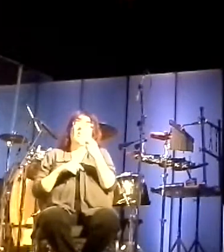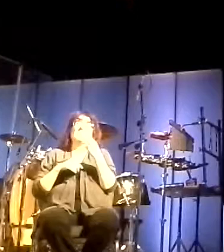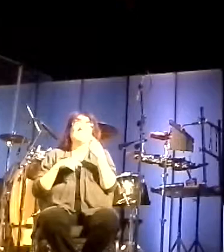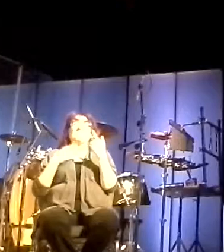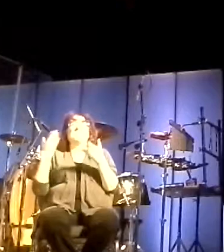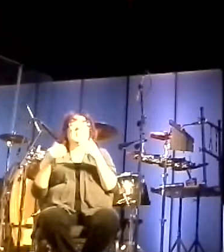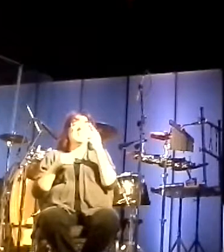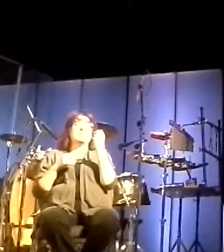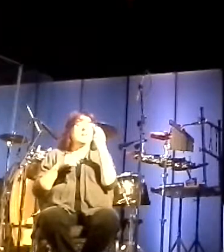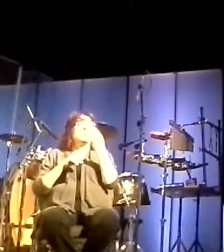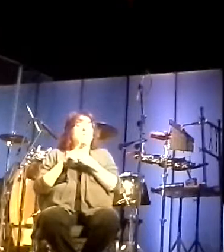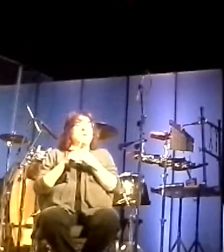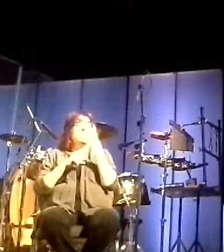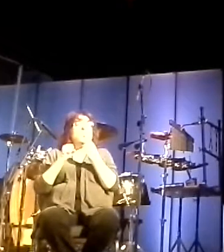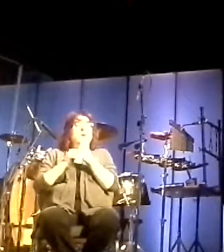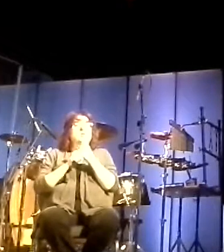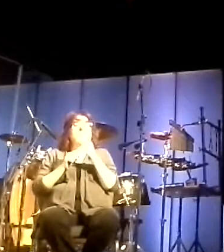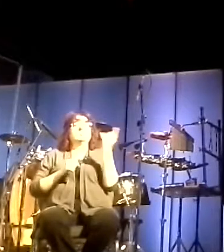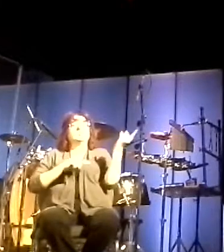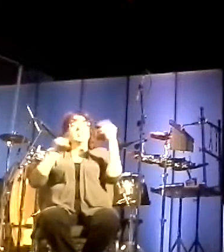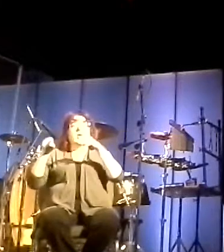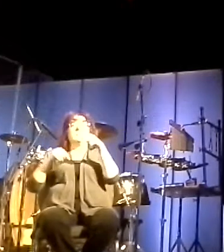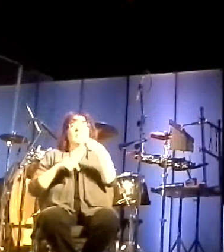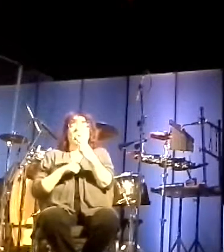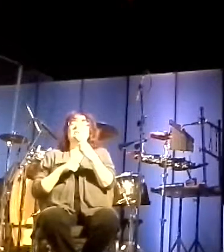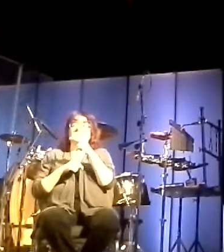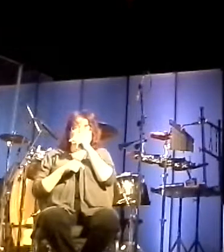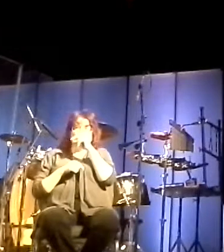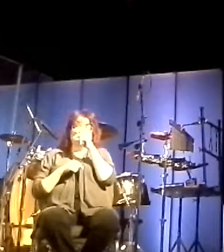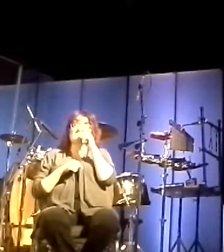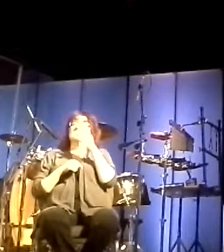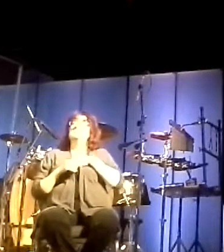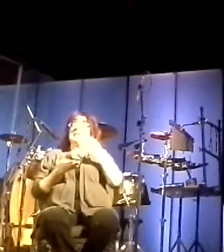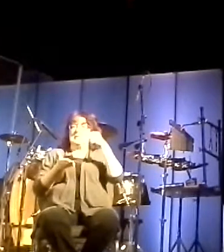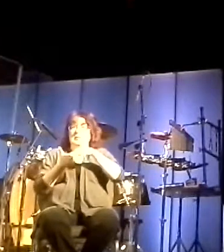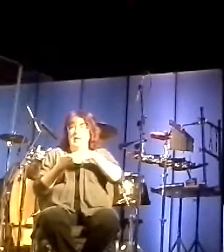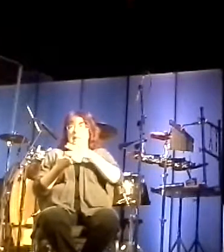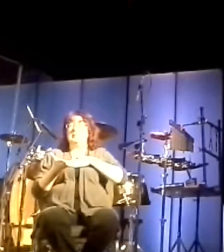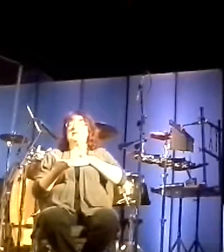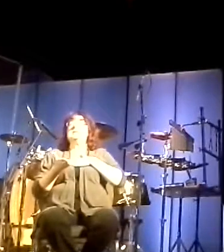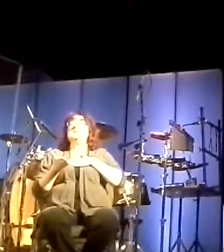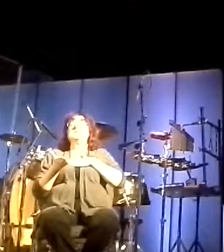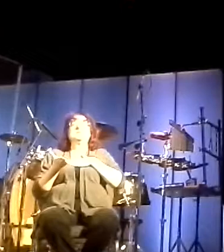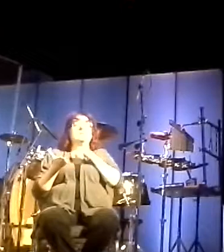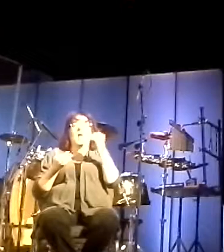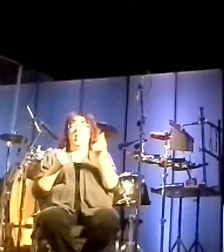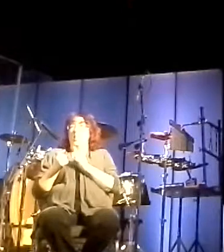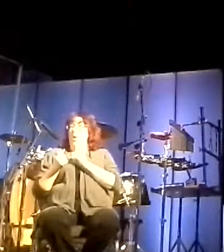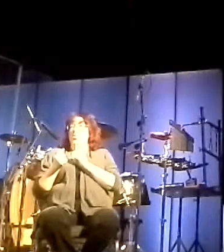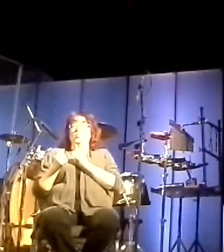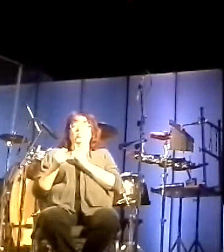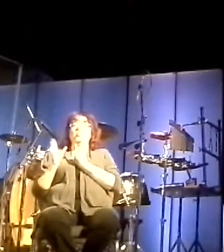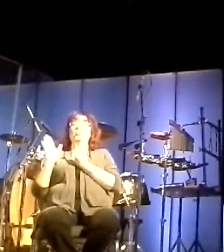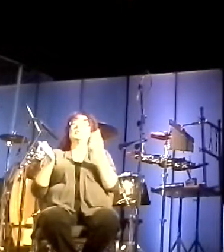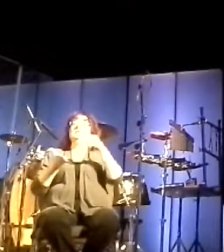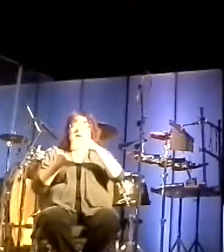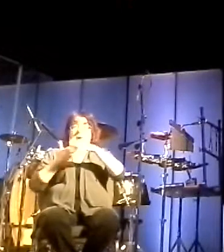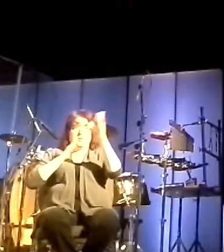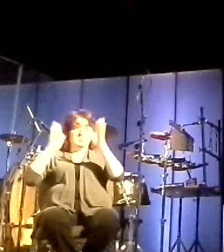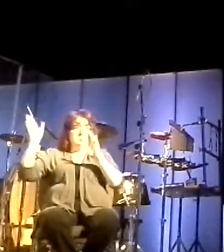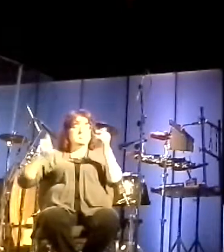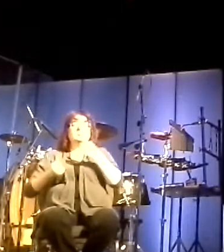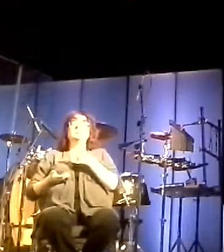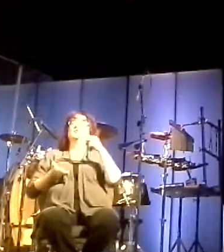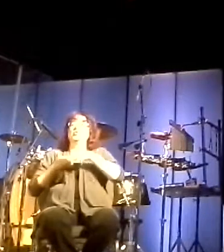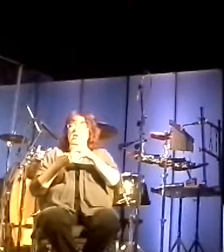the last 12 months, in the last year? Raise your hand really high. That is it. Would you please stand? Would you please, you're not going to be alone. You're not going to be alone. Come on, all of you